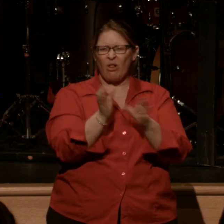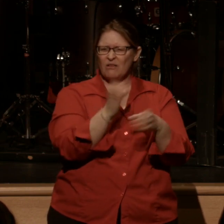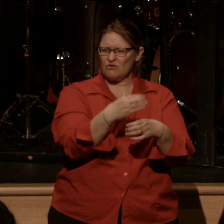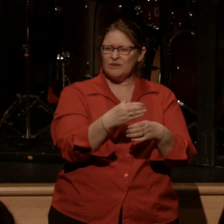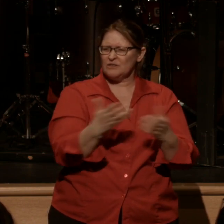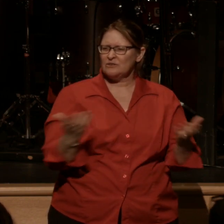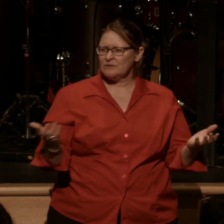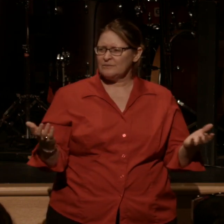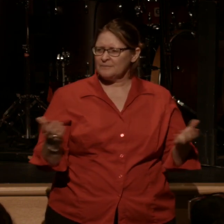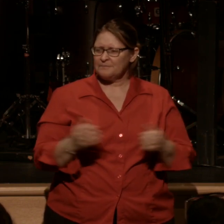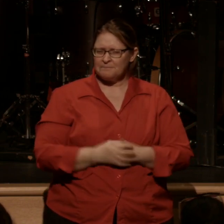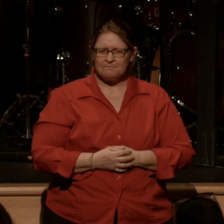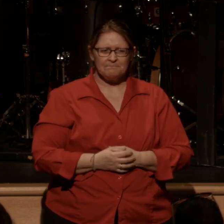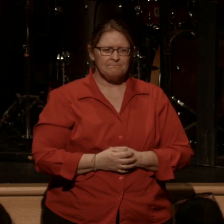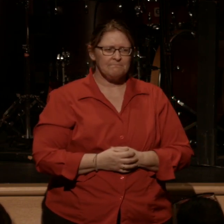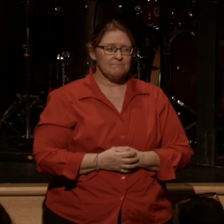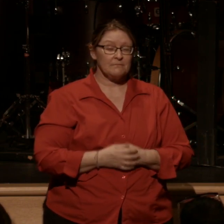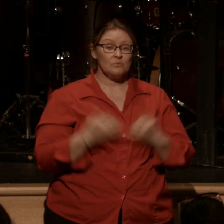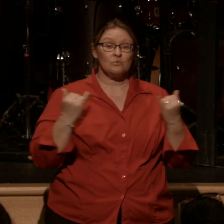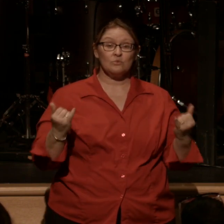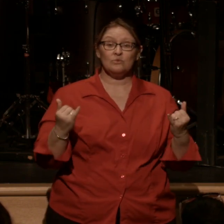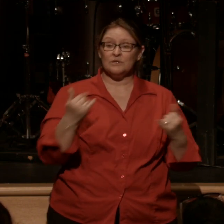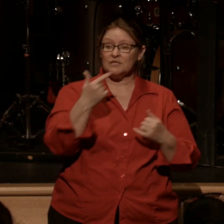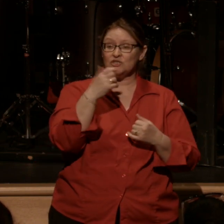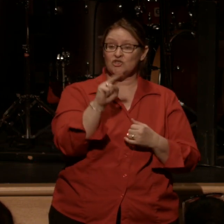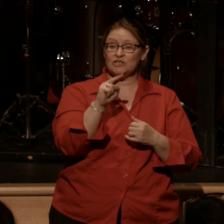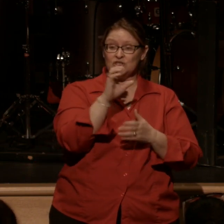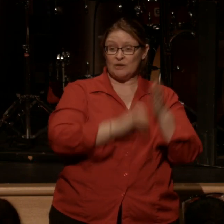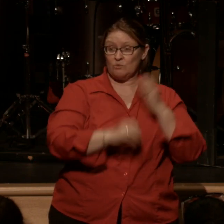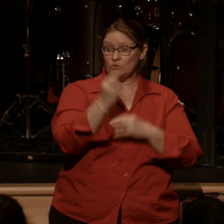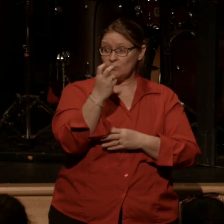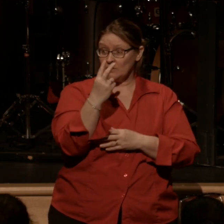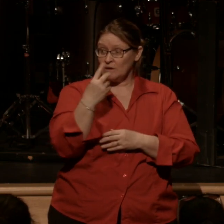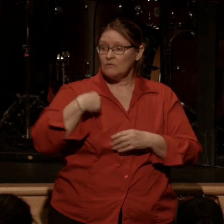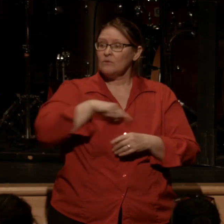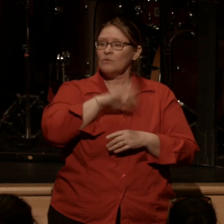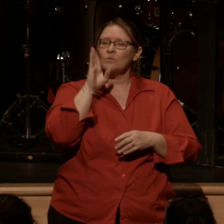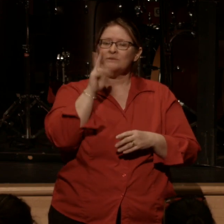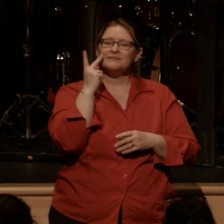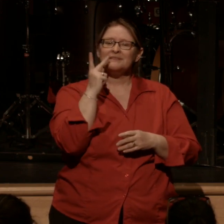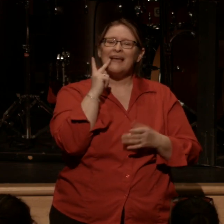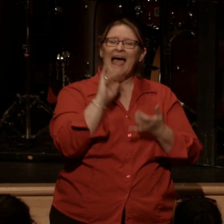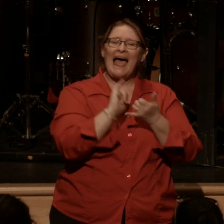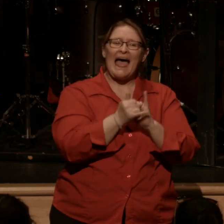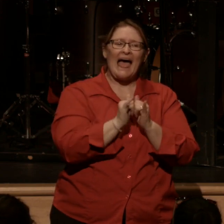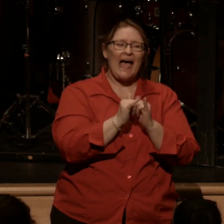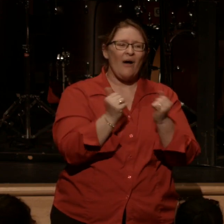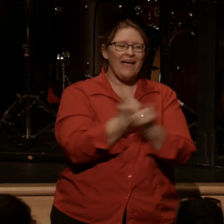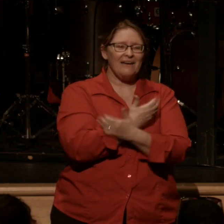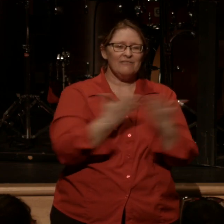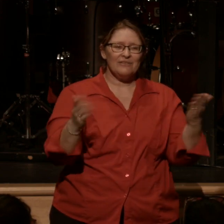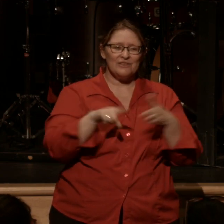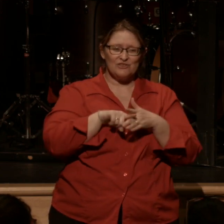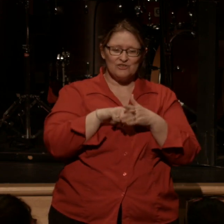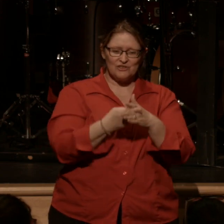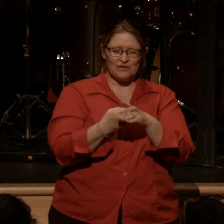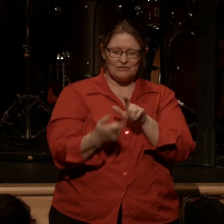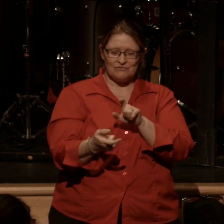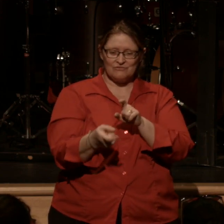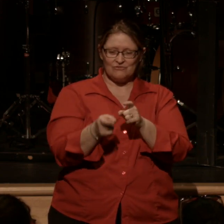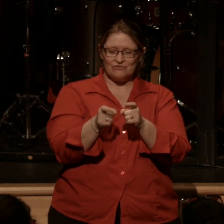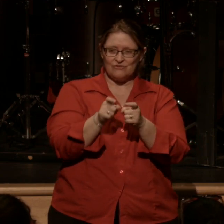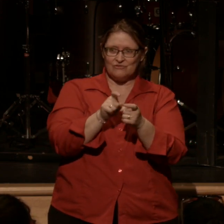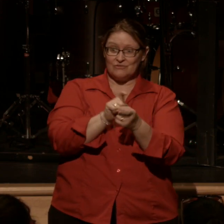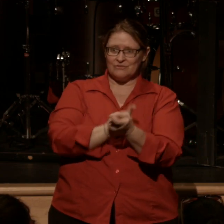creation. But today in Genesis chapter 12, we are going to see how everything starts to